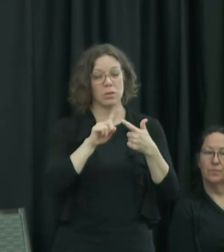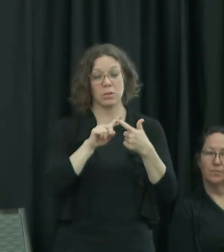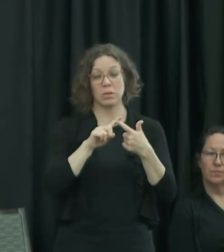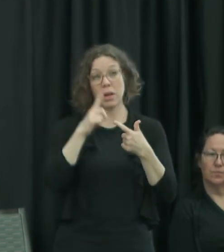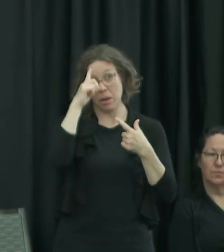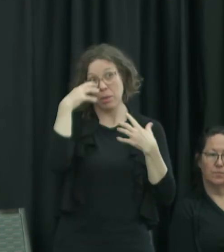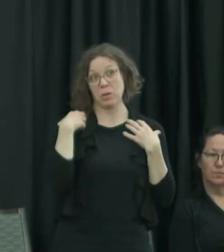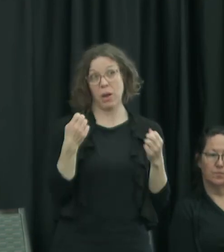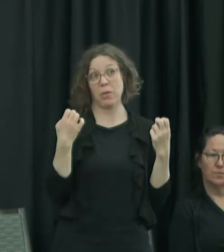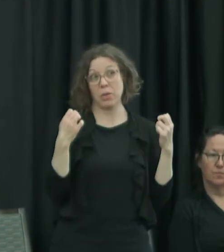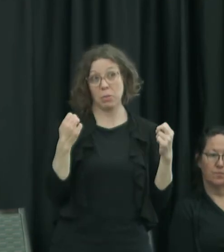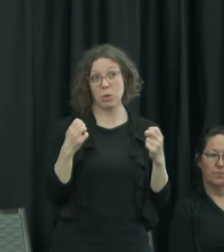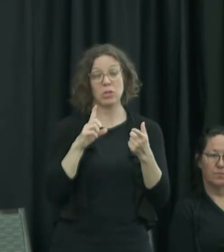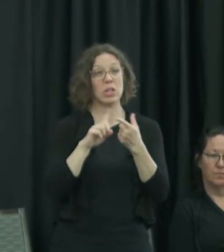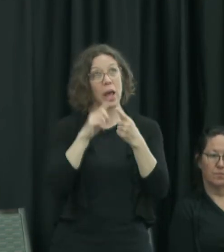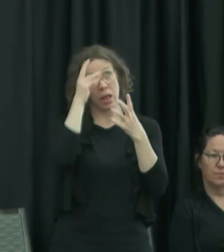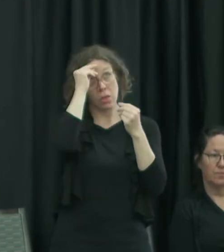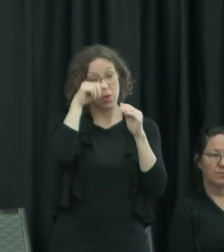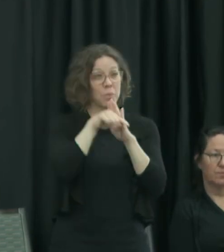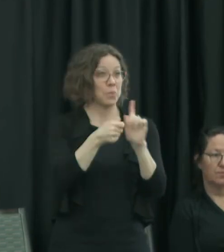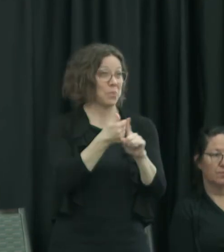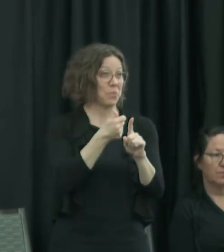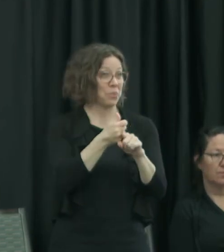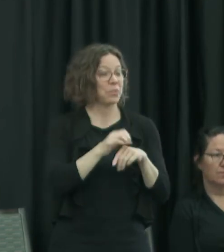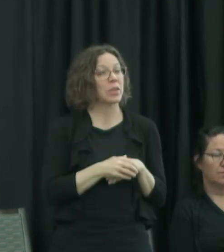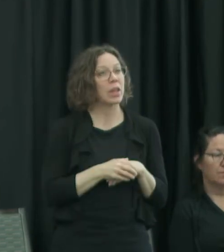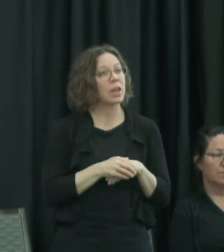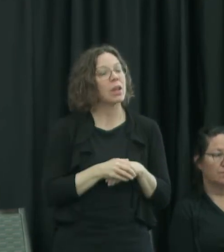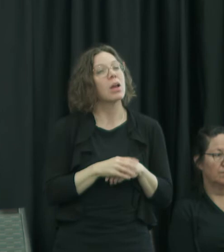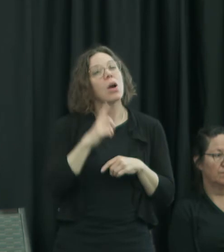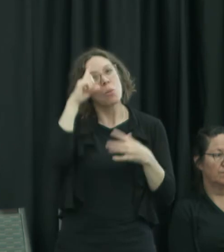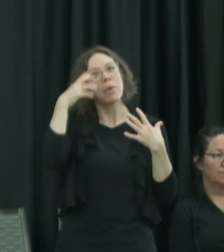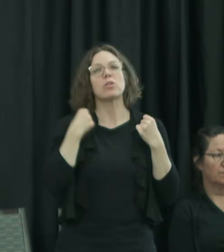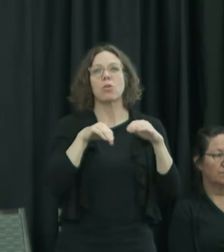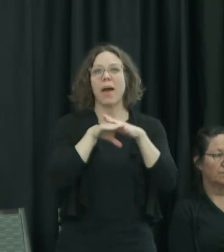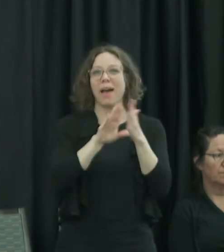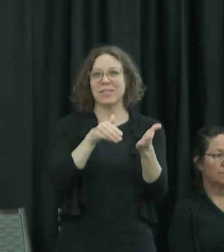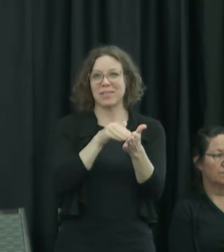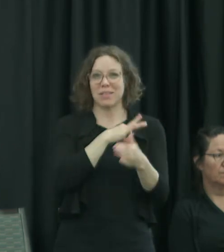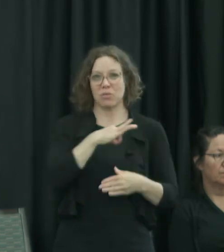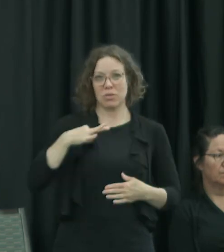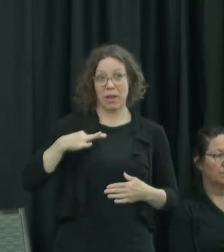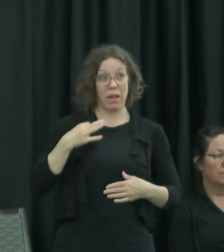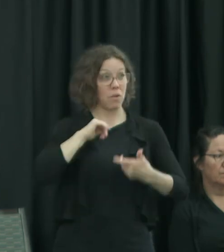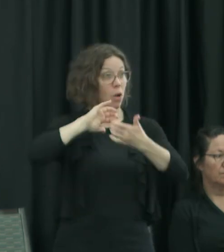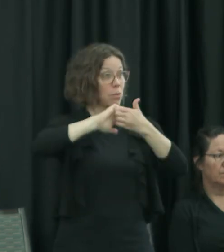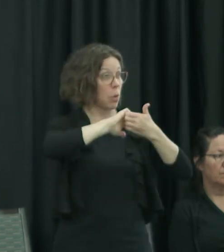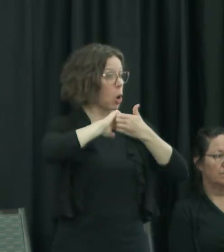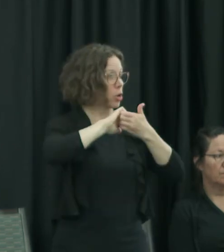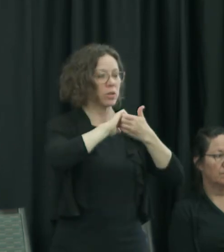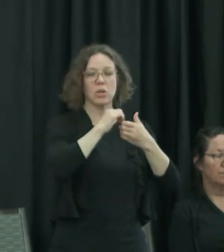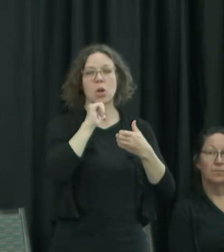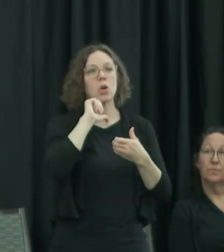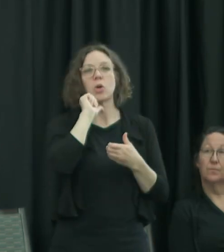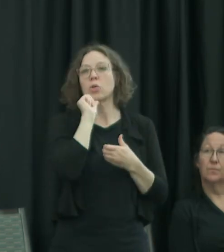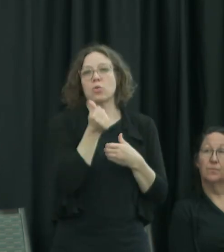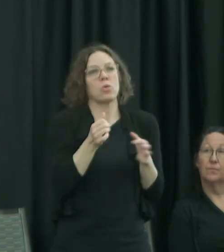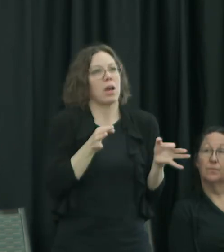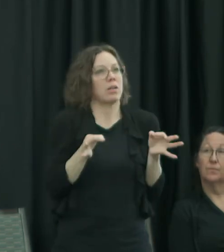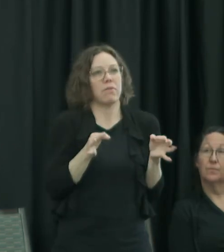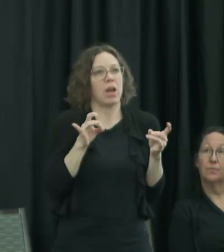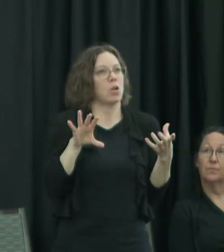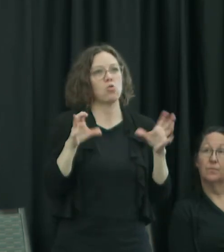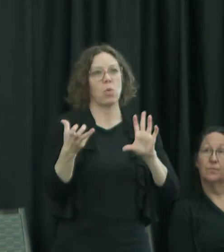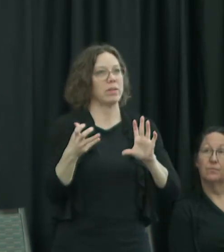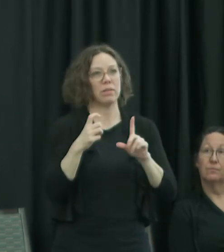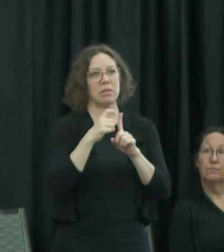emergencies, and suicidal thoughts. Mental Health Access Center staff and our partners do not define what a crisis